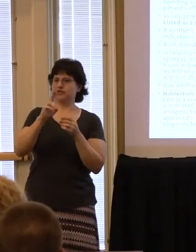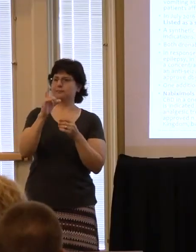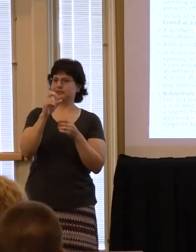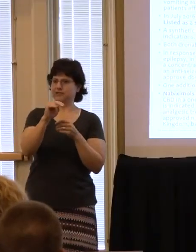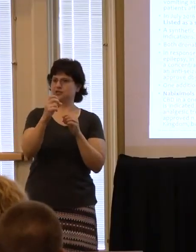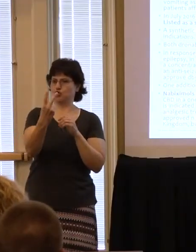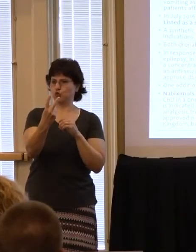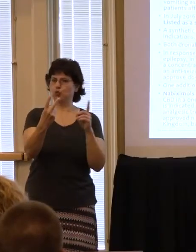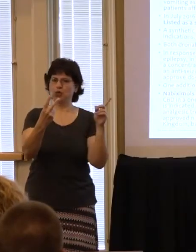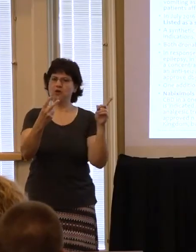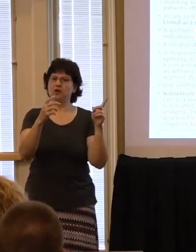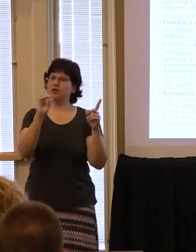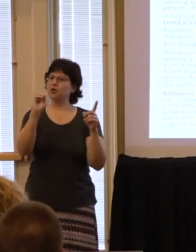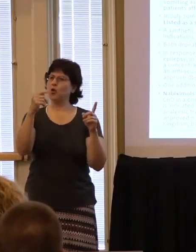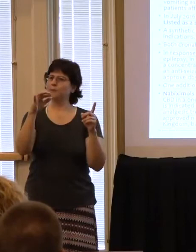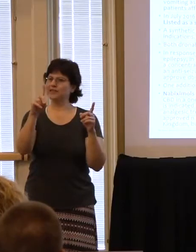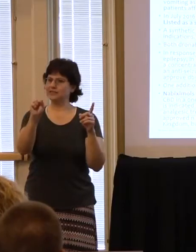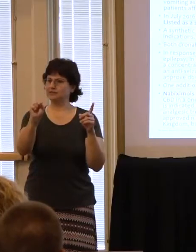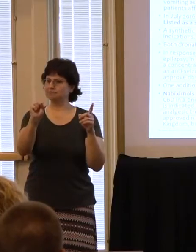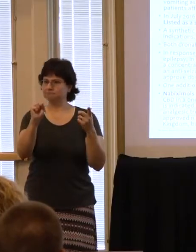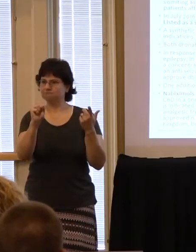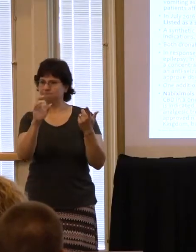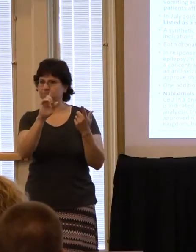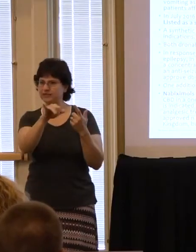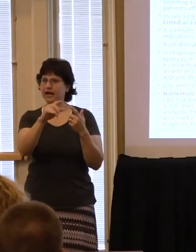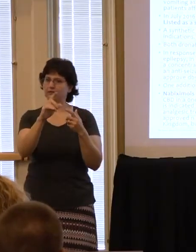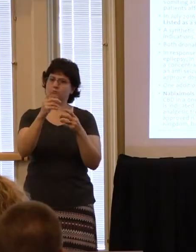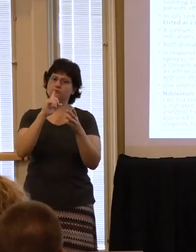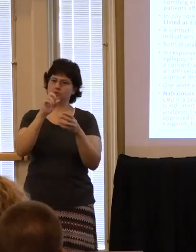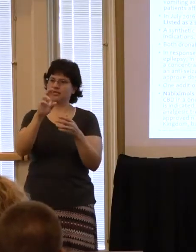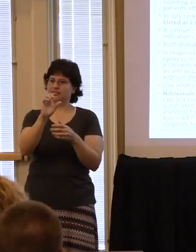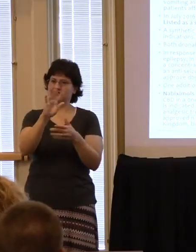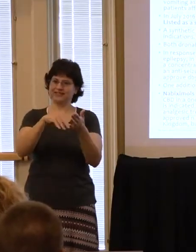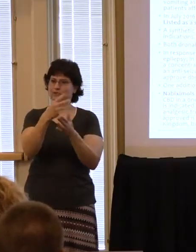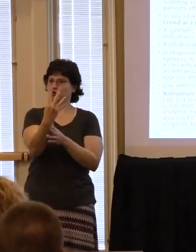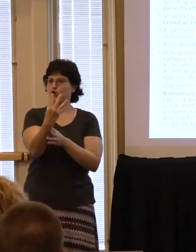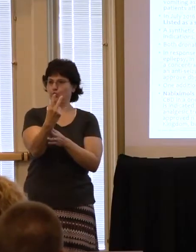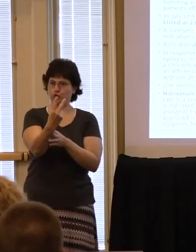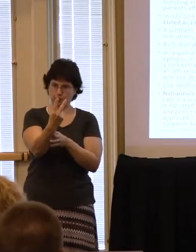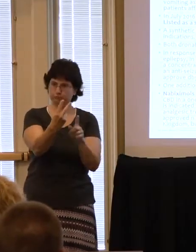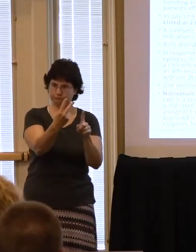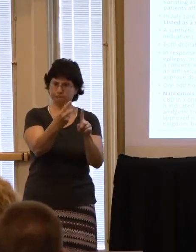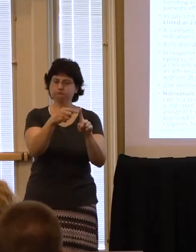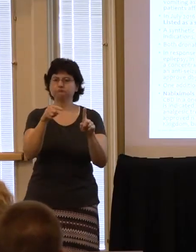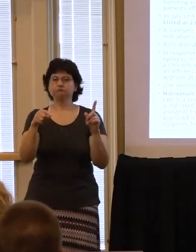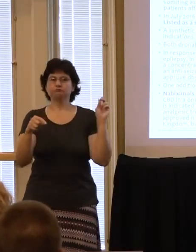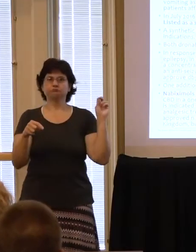So like, for example, opiates, all the prescription opiates, they're all Schedule 2.